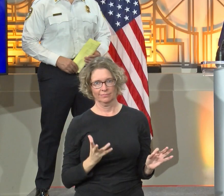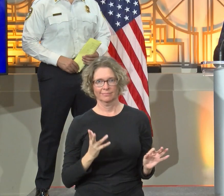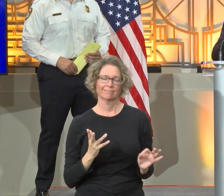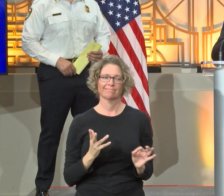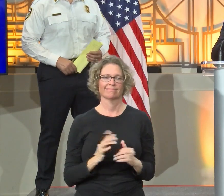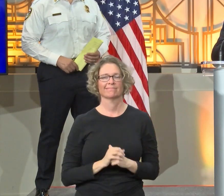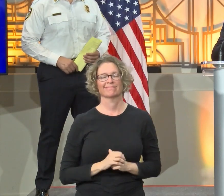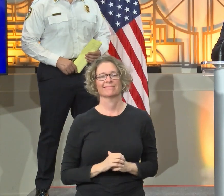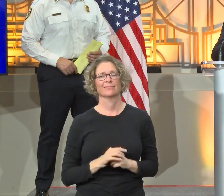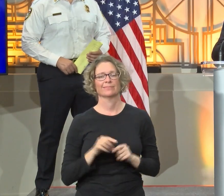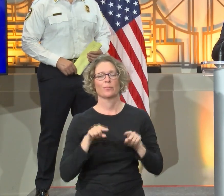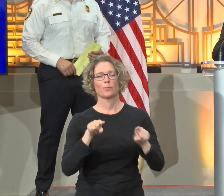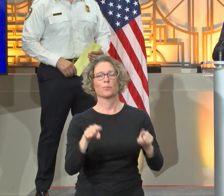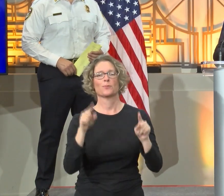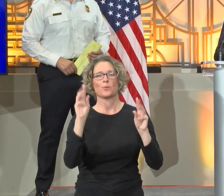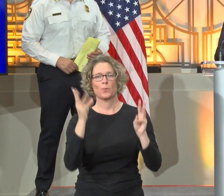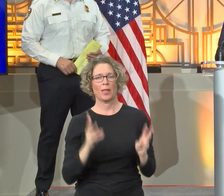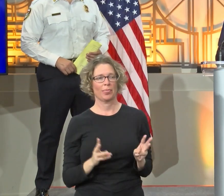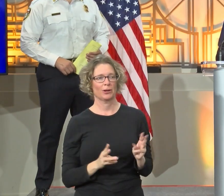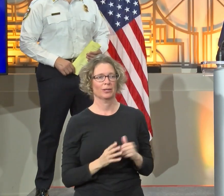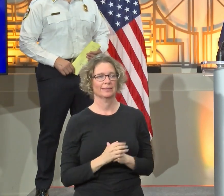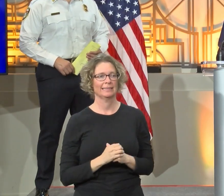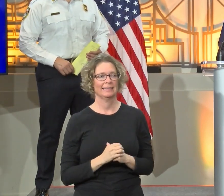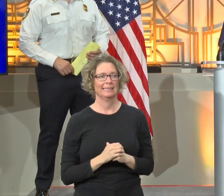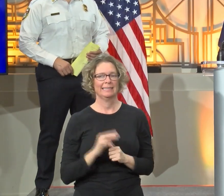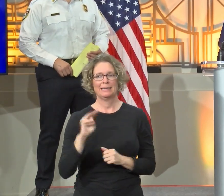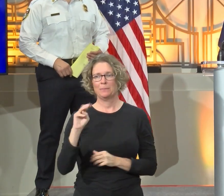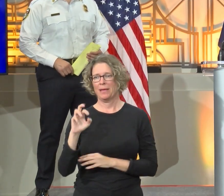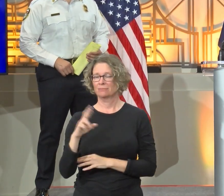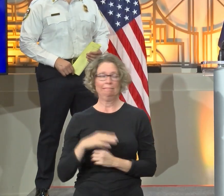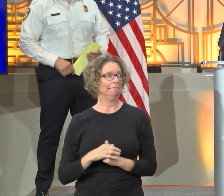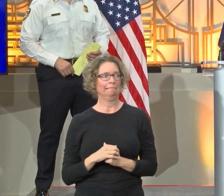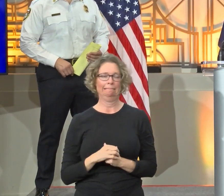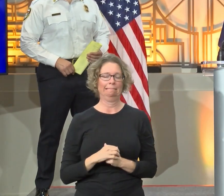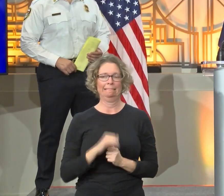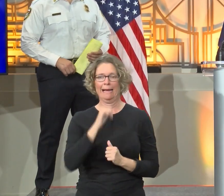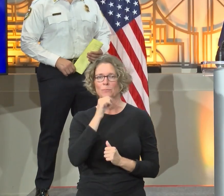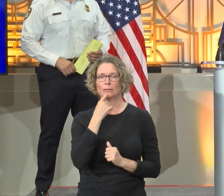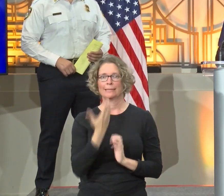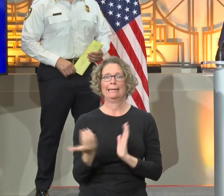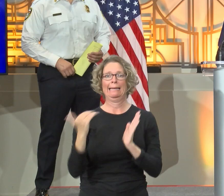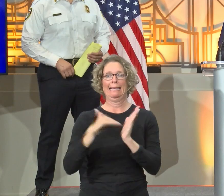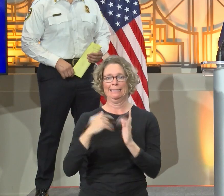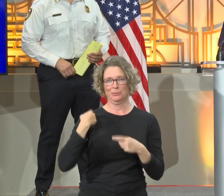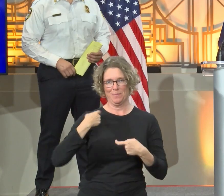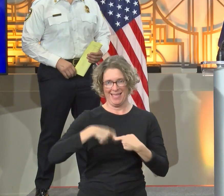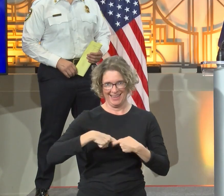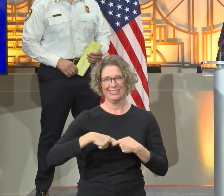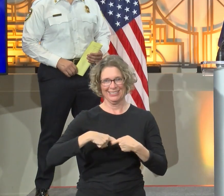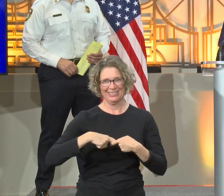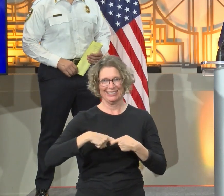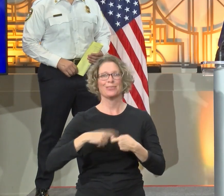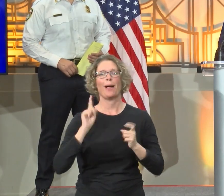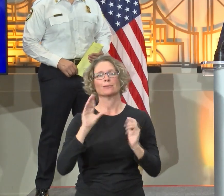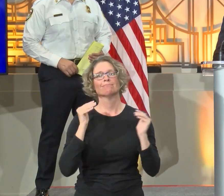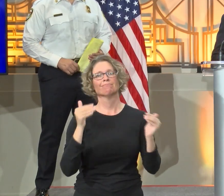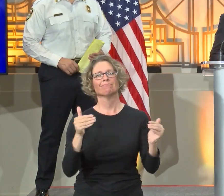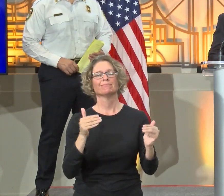Thank you, Chief. I'm not going to repeat those things in Spanish since you did that, so I'm just going to move